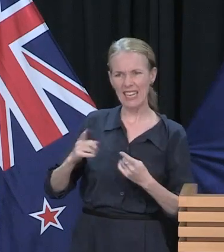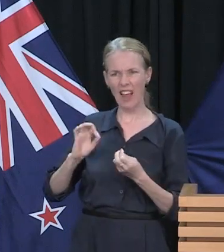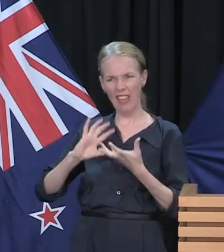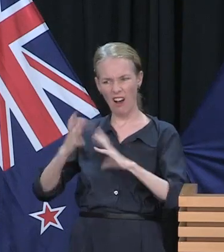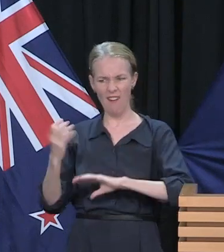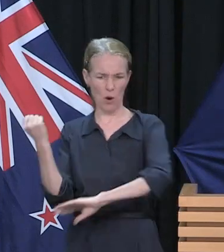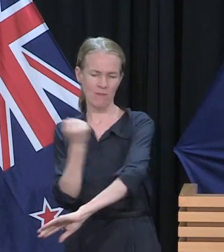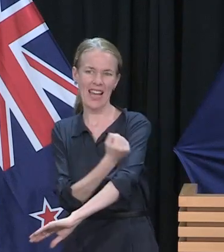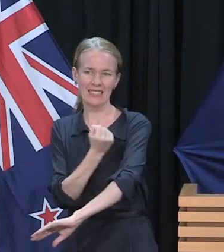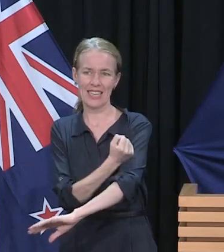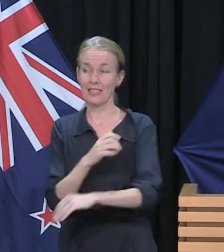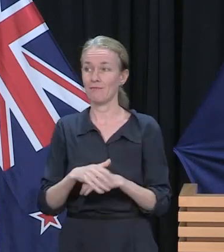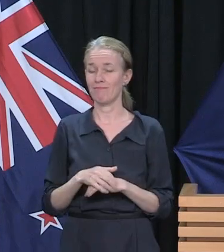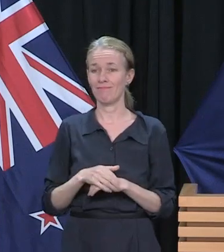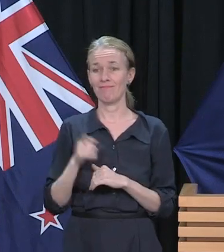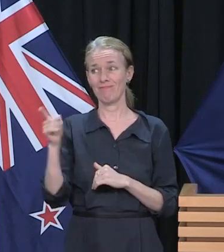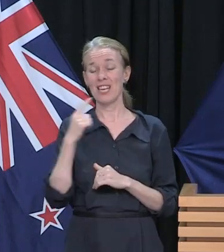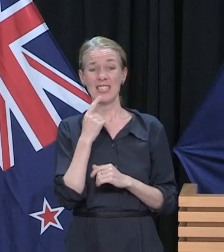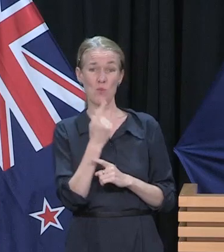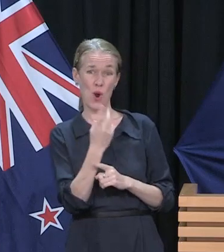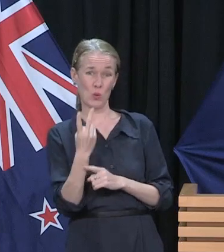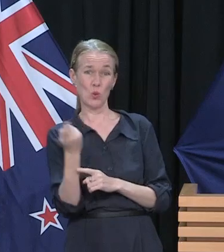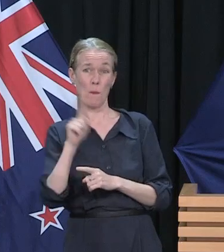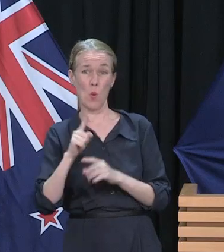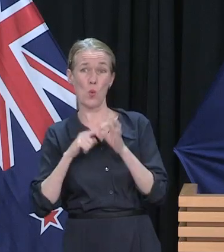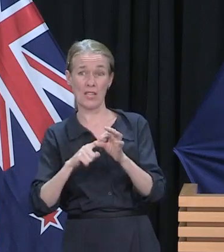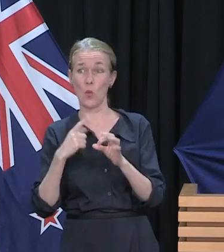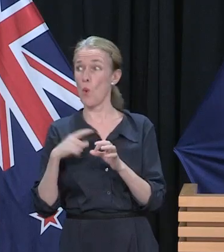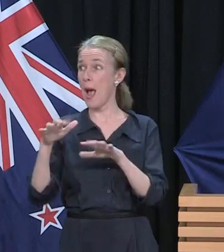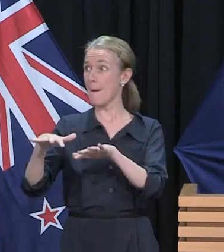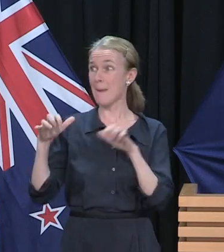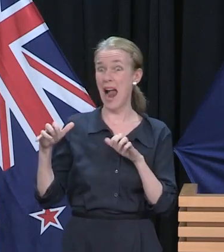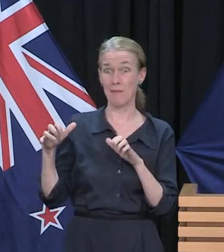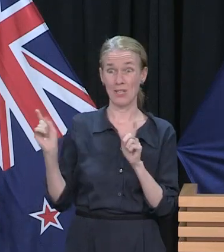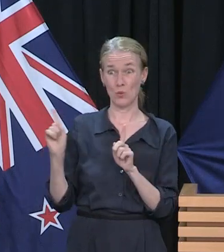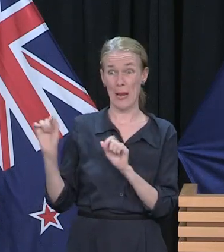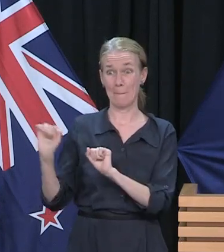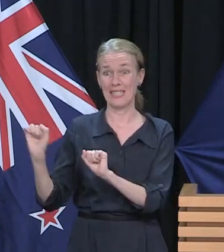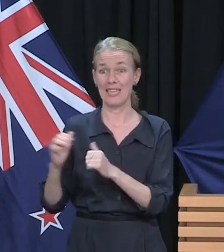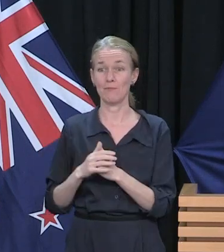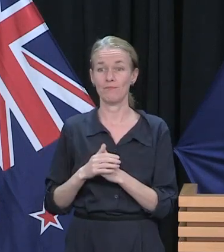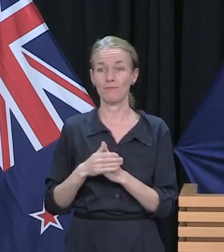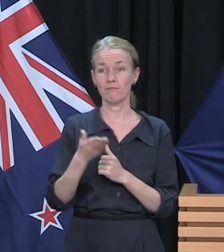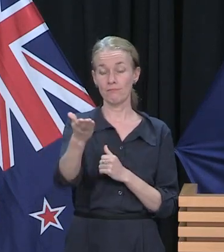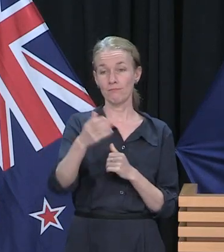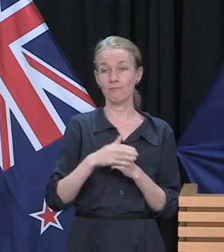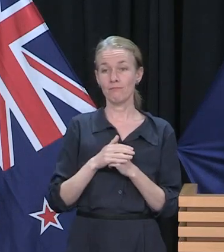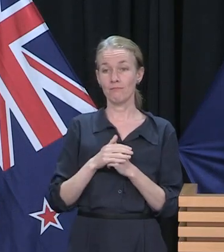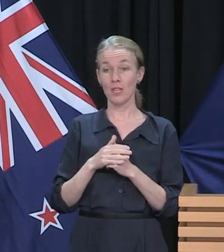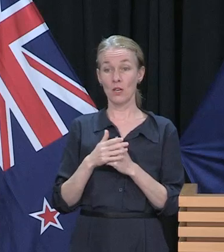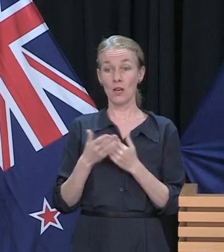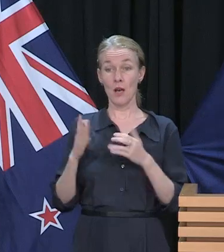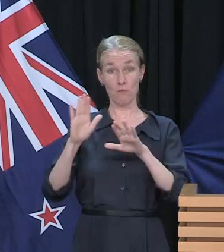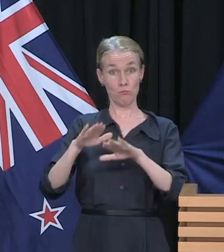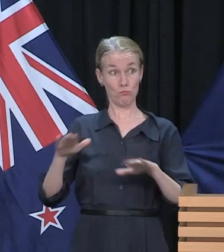more questions because I know it's a house sitting day and people who have other places they need to be. Do you want to do a quick follow-up on that? Just one quick follow-up. The UK has already ordered 100 million doses of